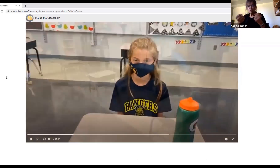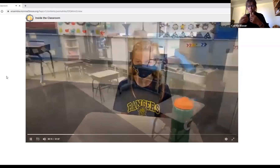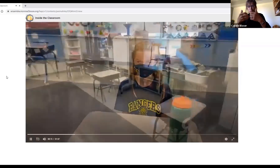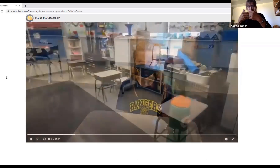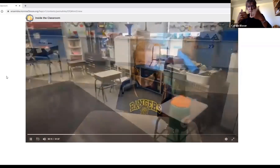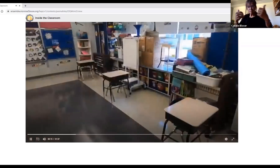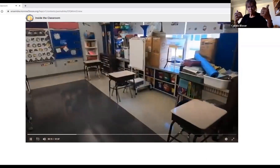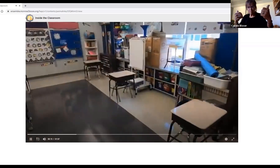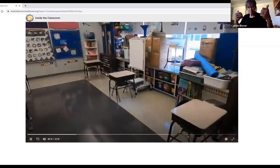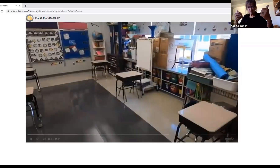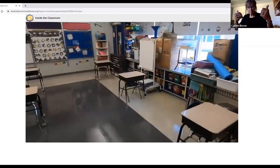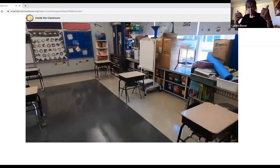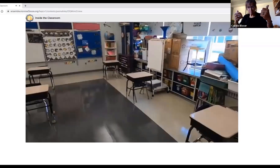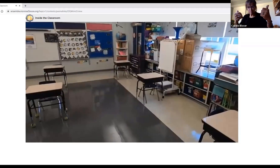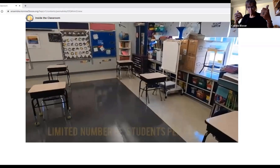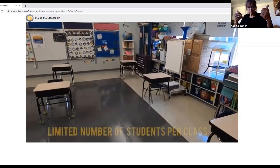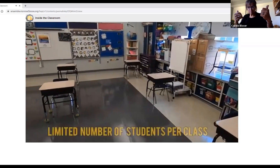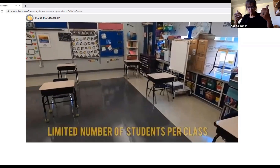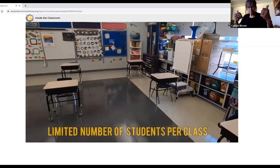So